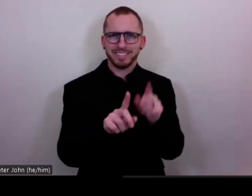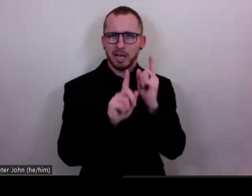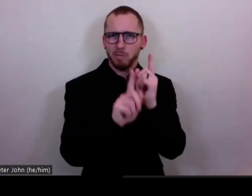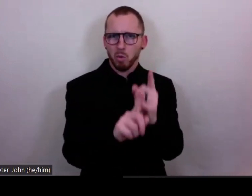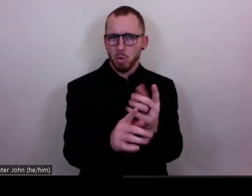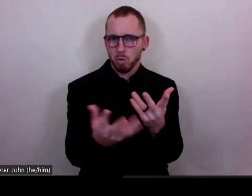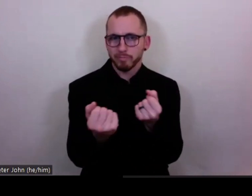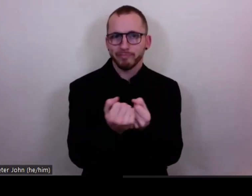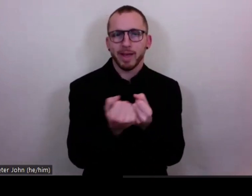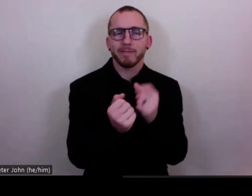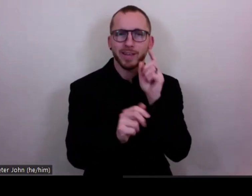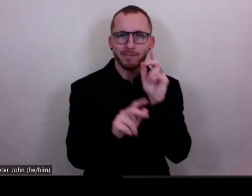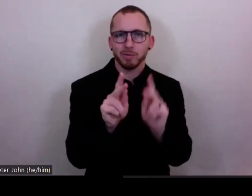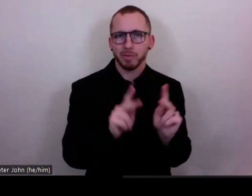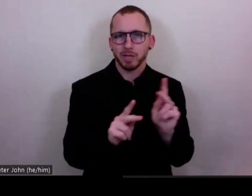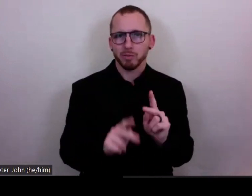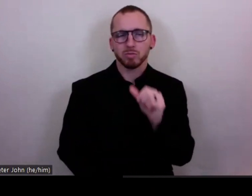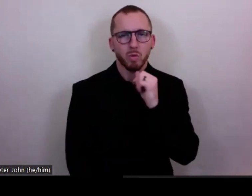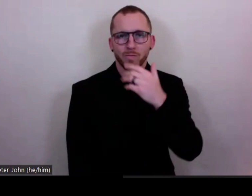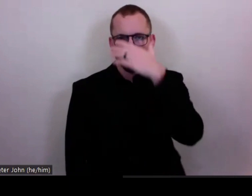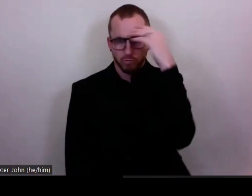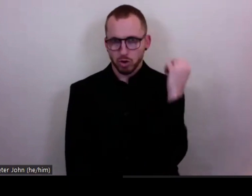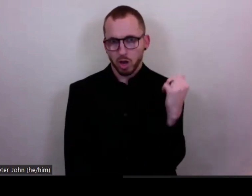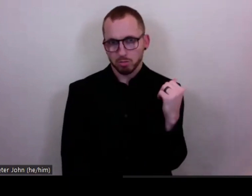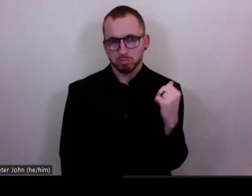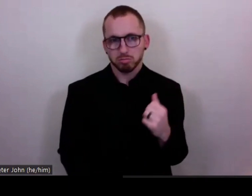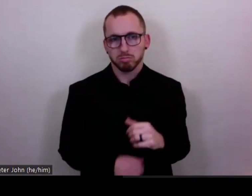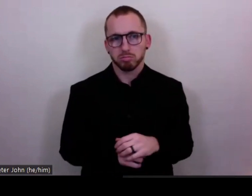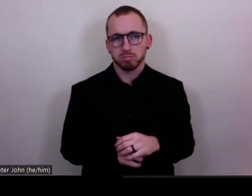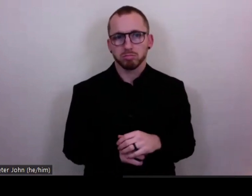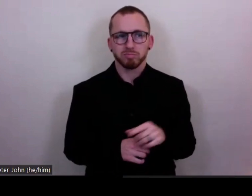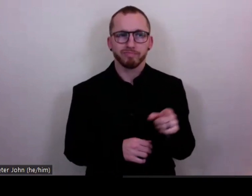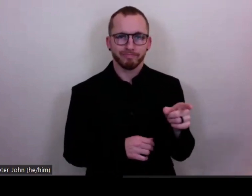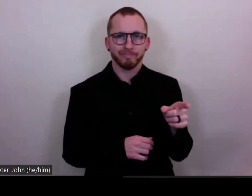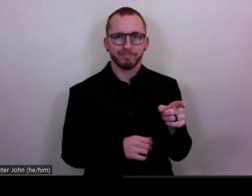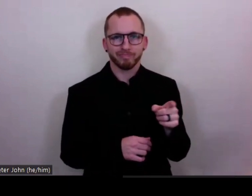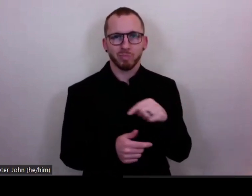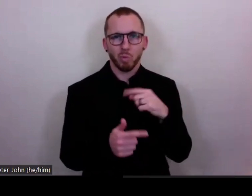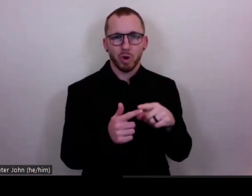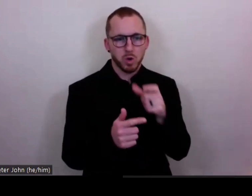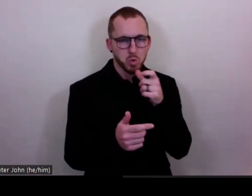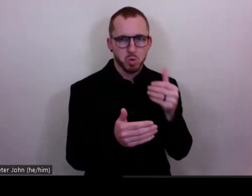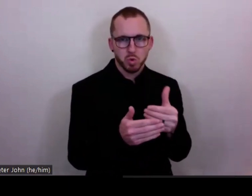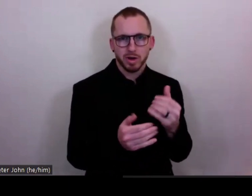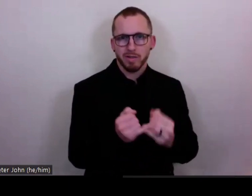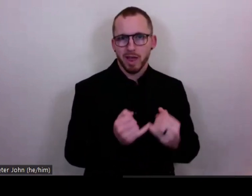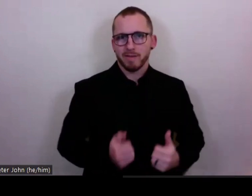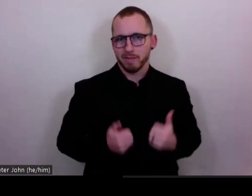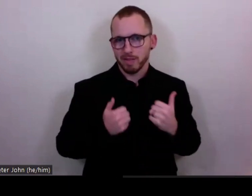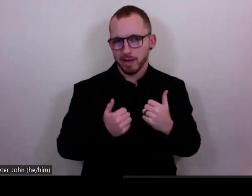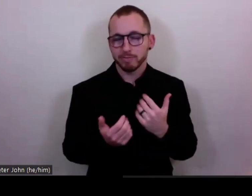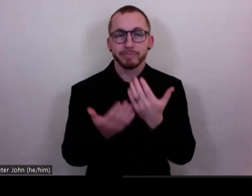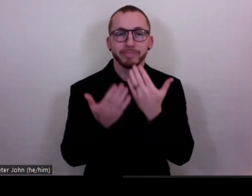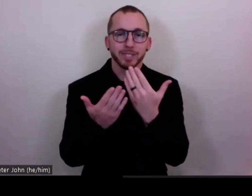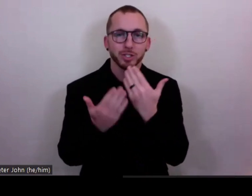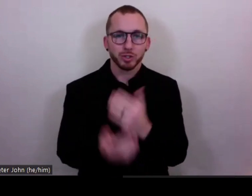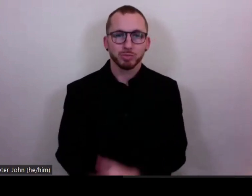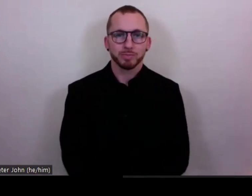for folks. Just don't forget the folks at the end of their life. Thank you.